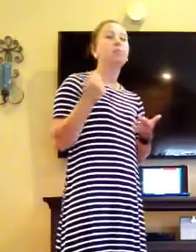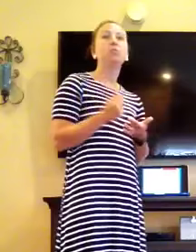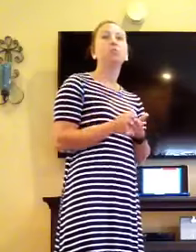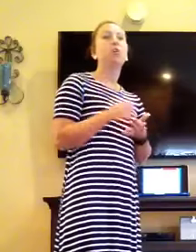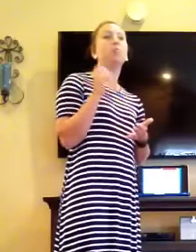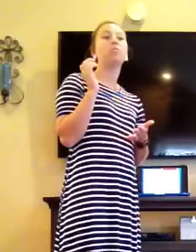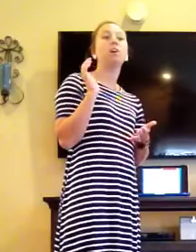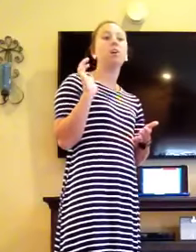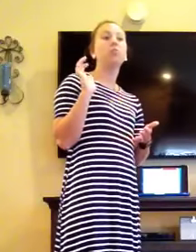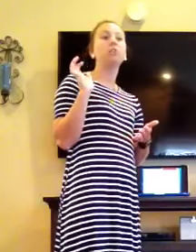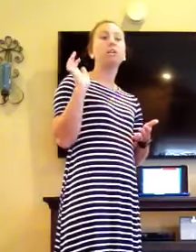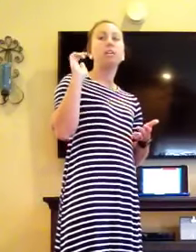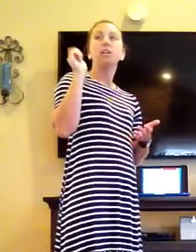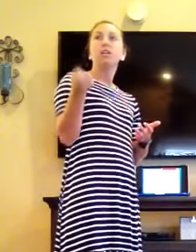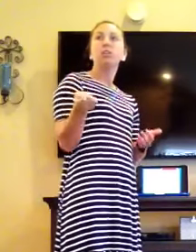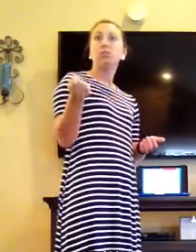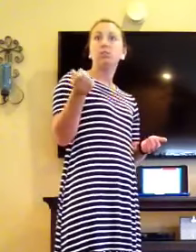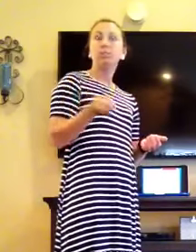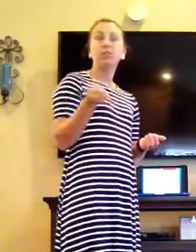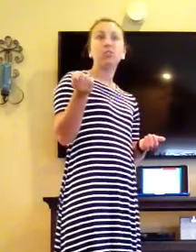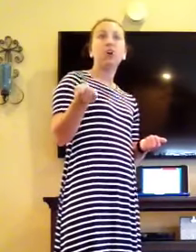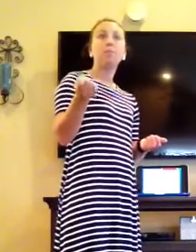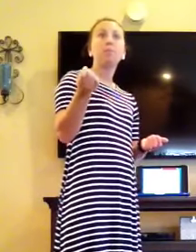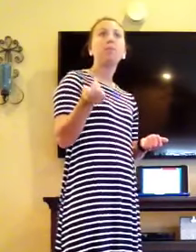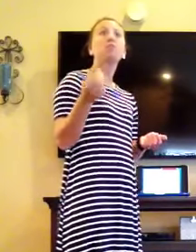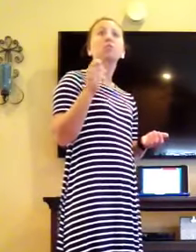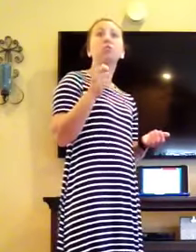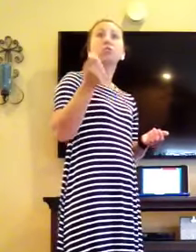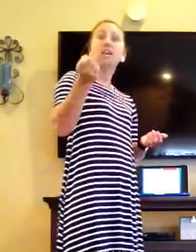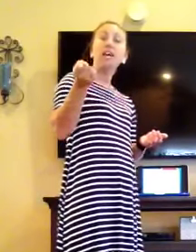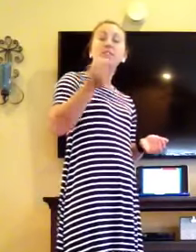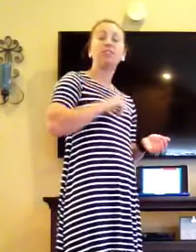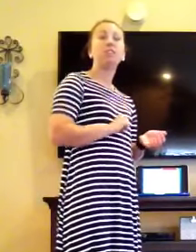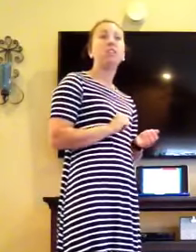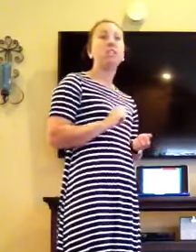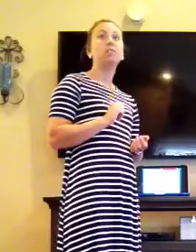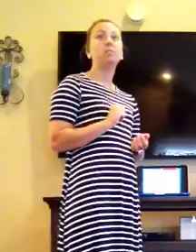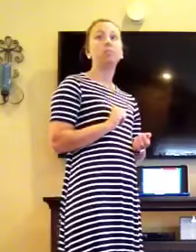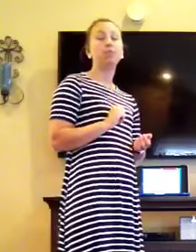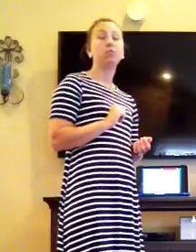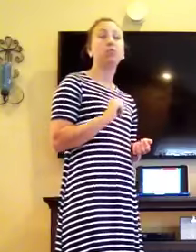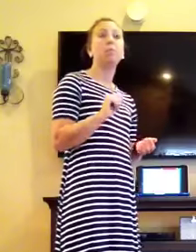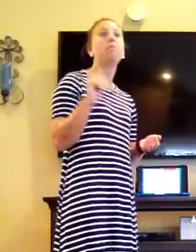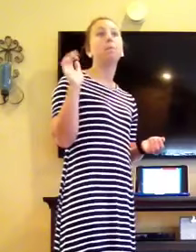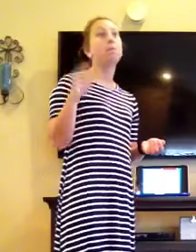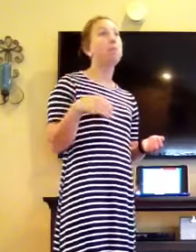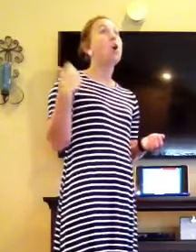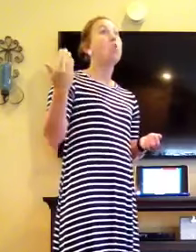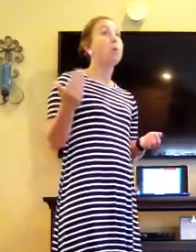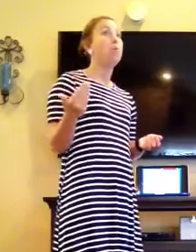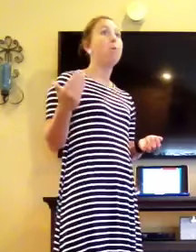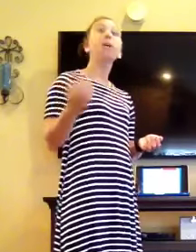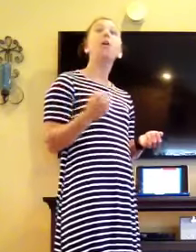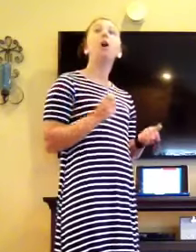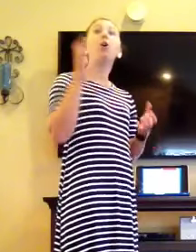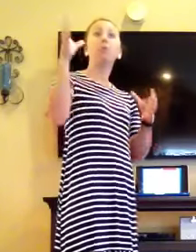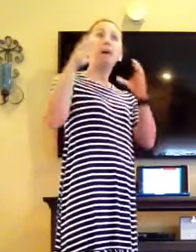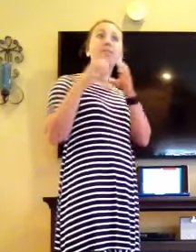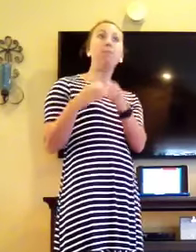pencil sharpener not only sharpen the pencils during the day if a student needs a pencil sharpened, but maybe right before we go home, have a